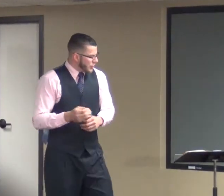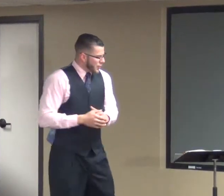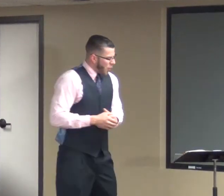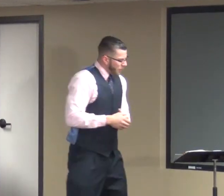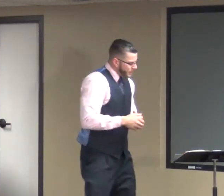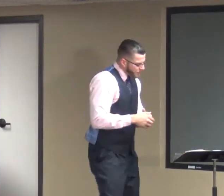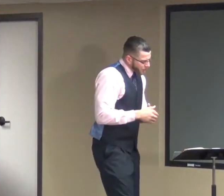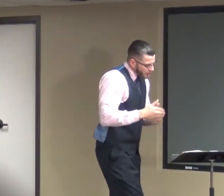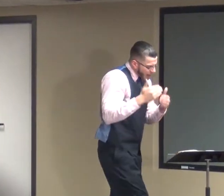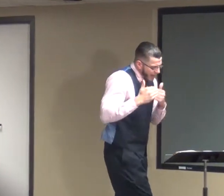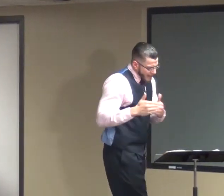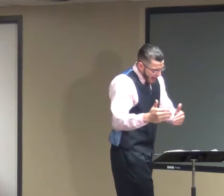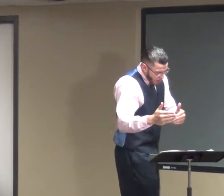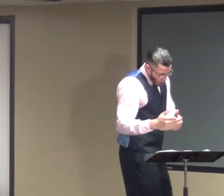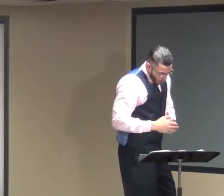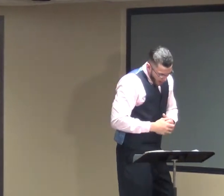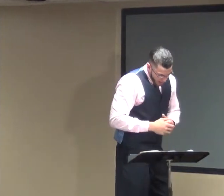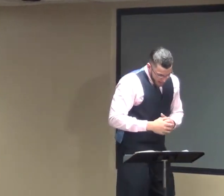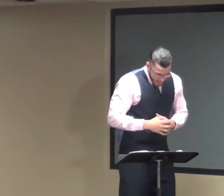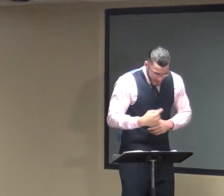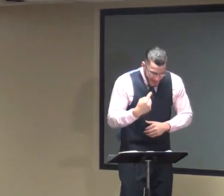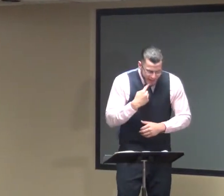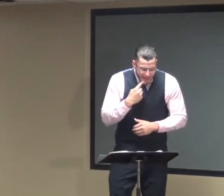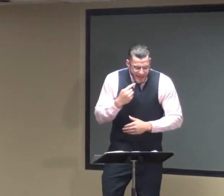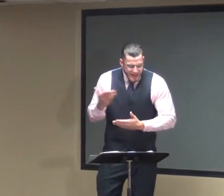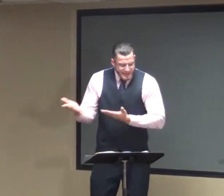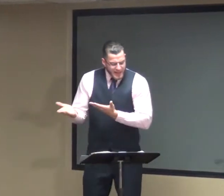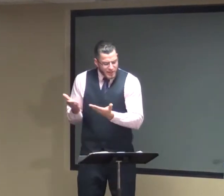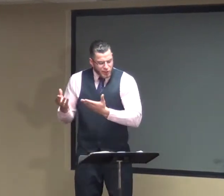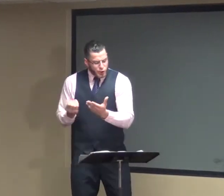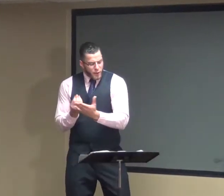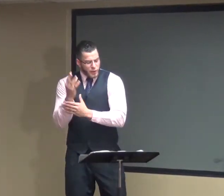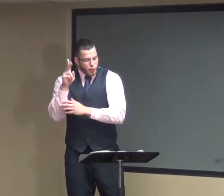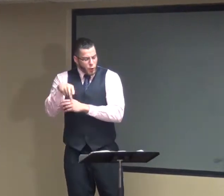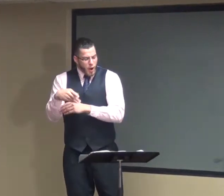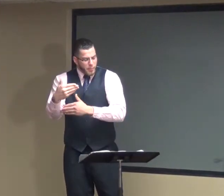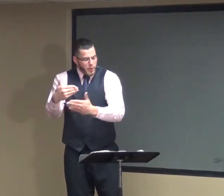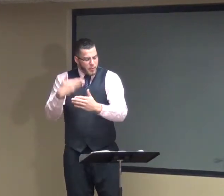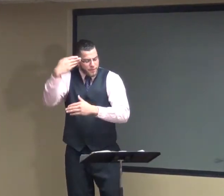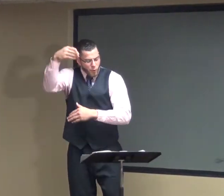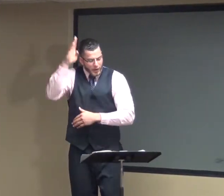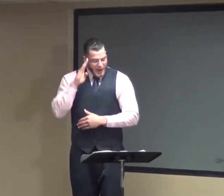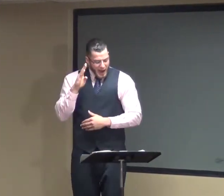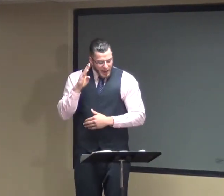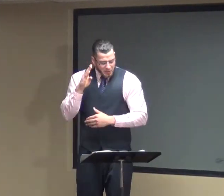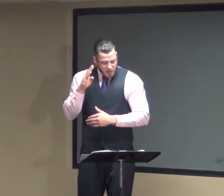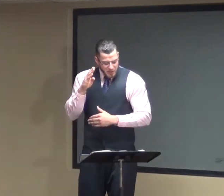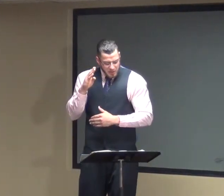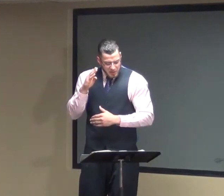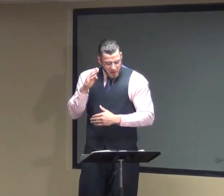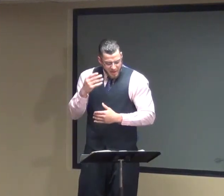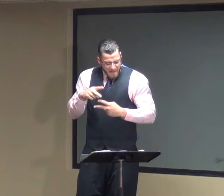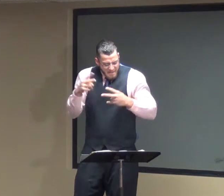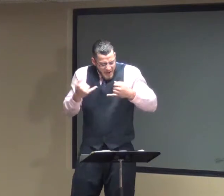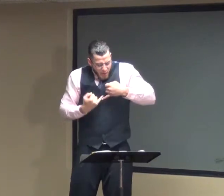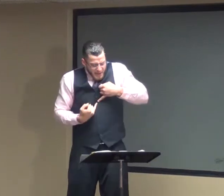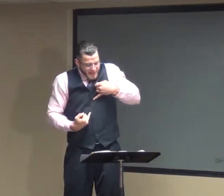So as I go on, it says the servant grew up before God, very